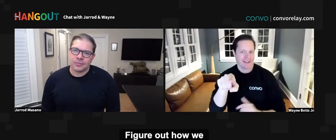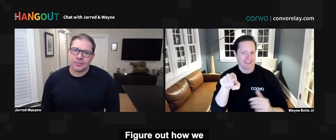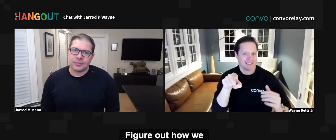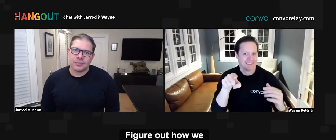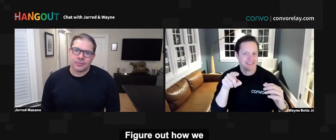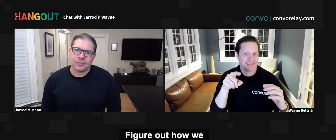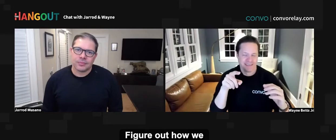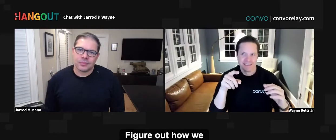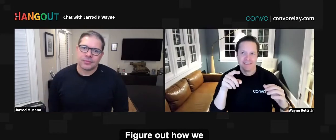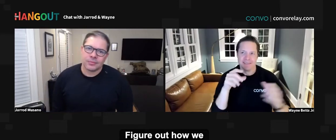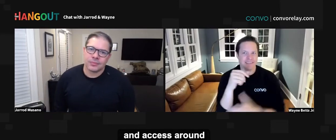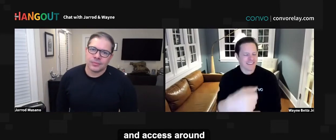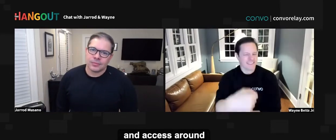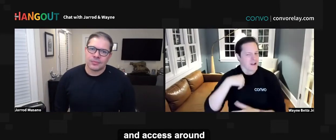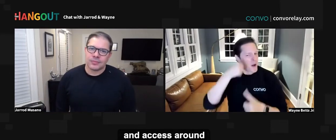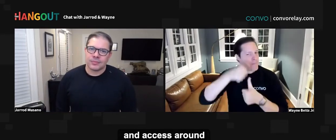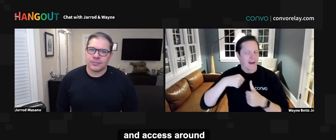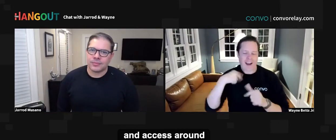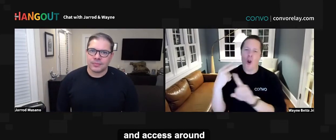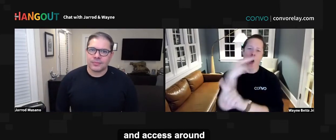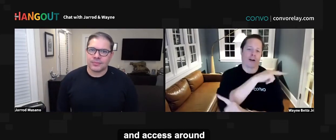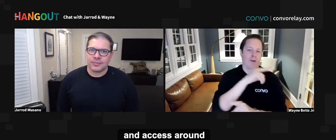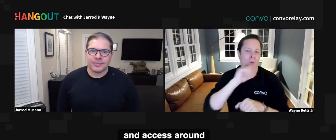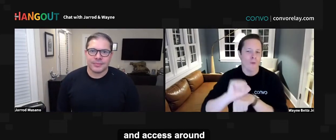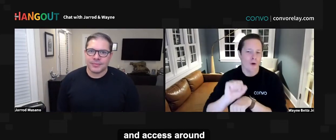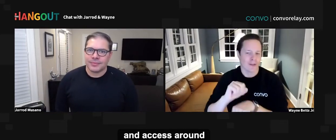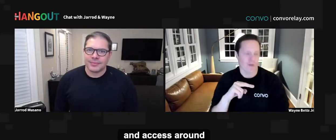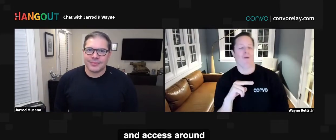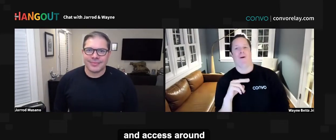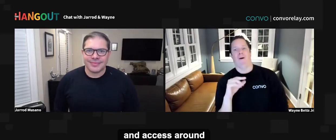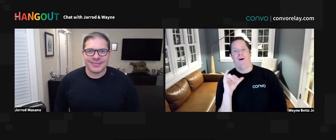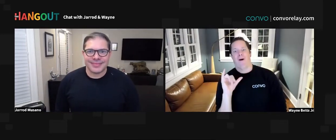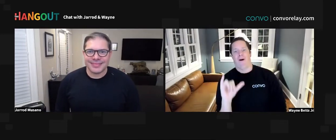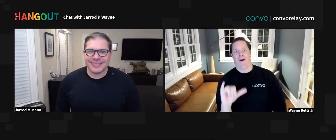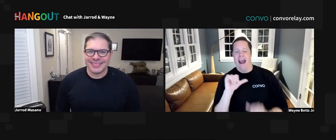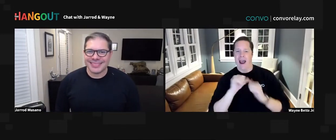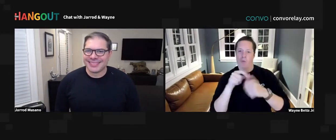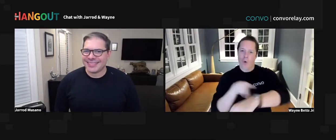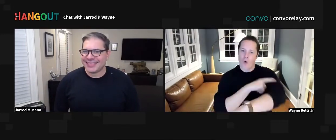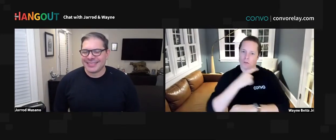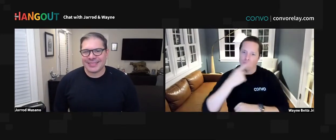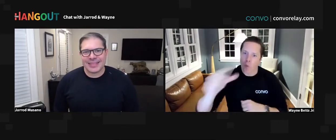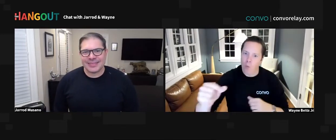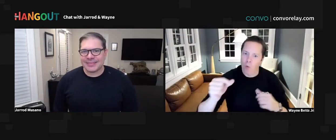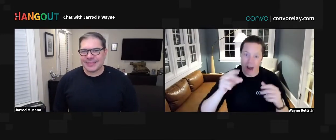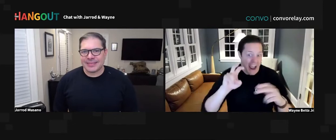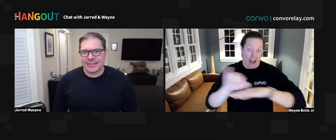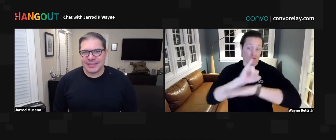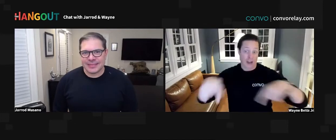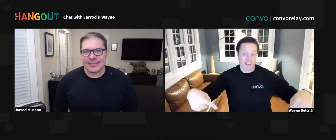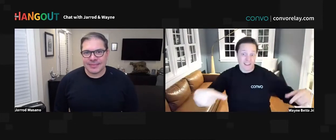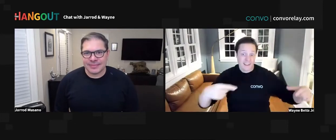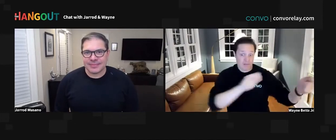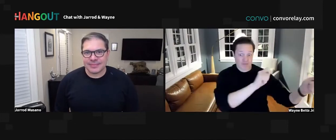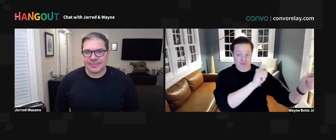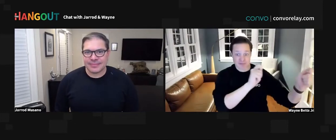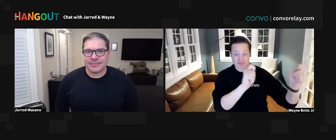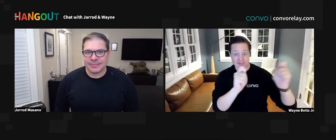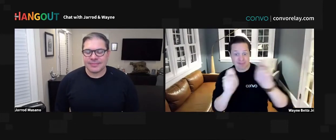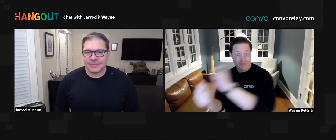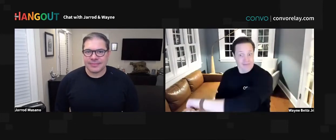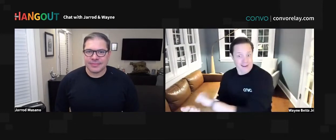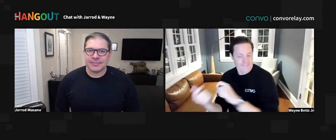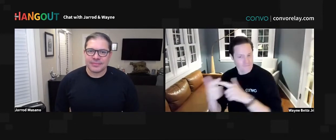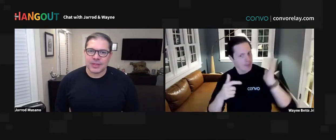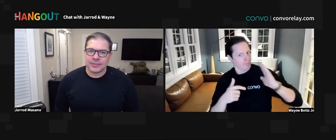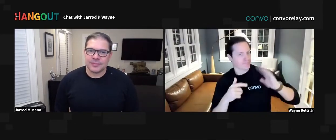can design services and access around you as an individual. So I reflect on my times at the